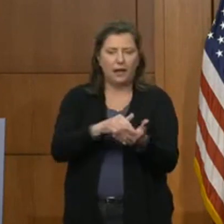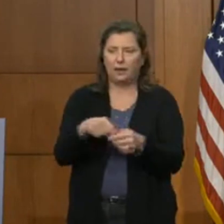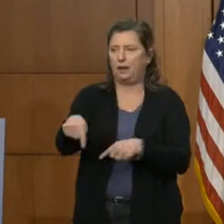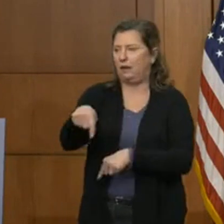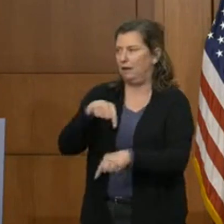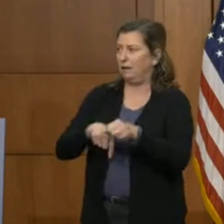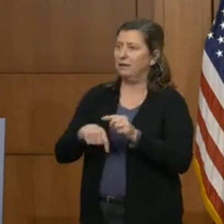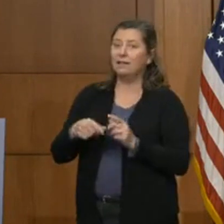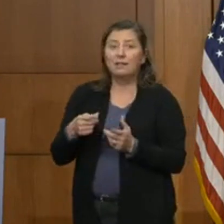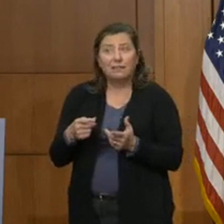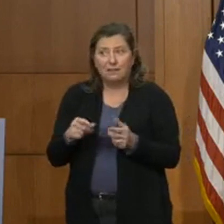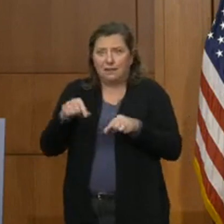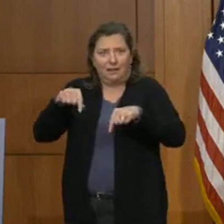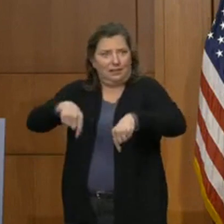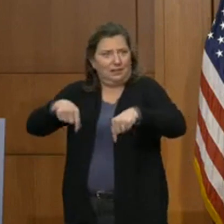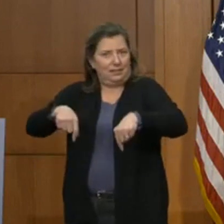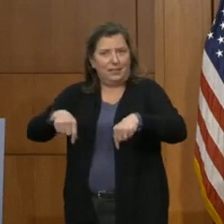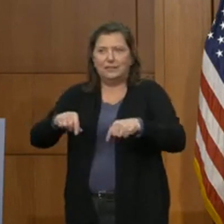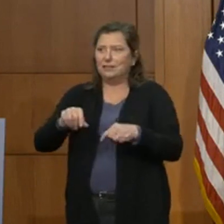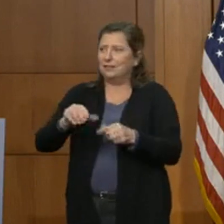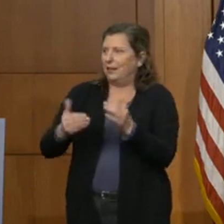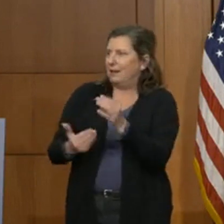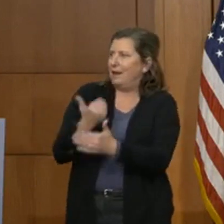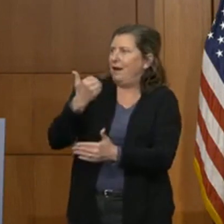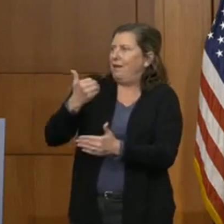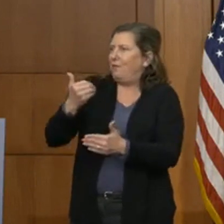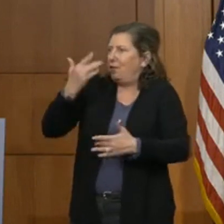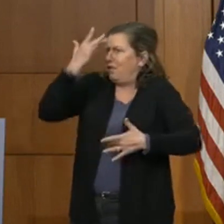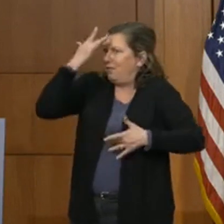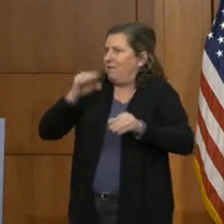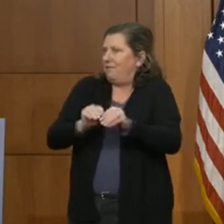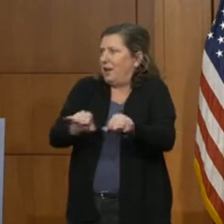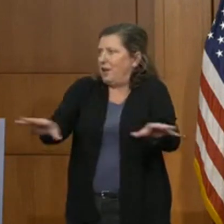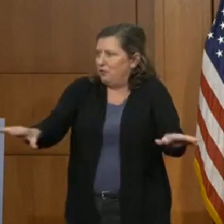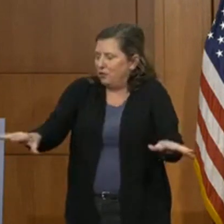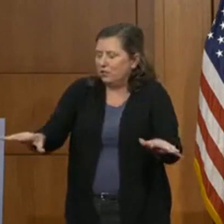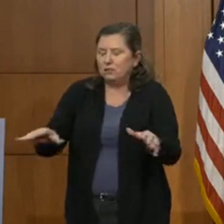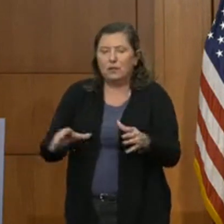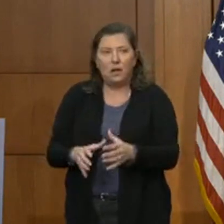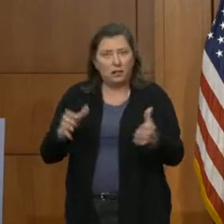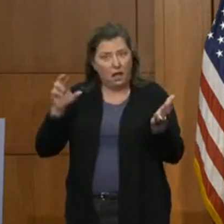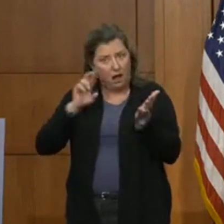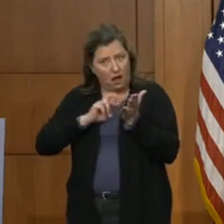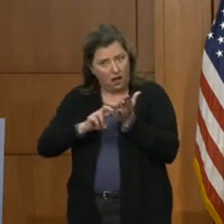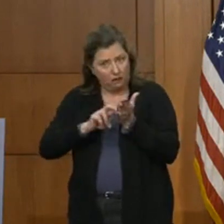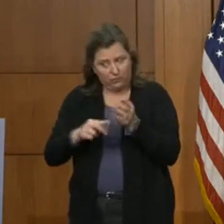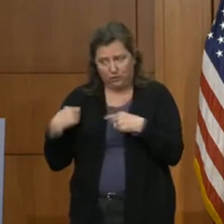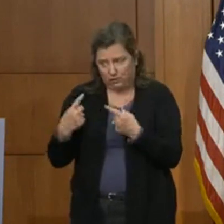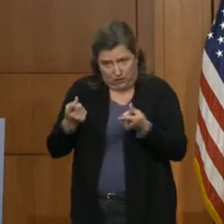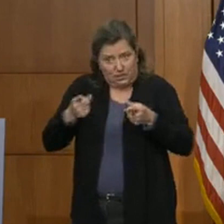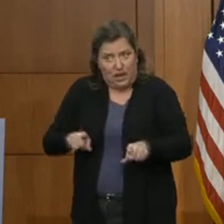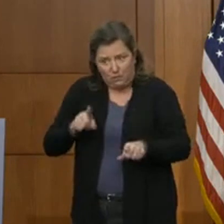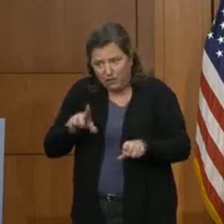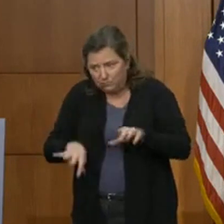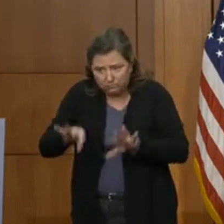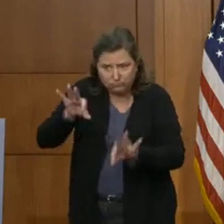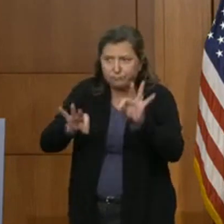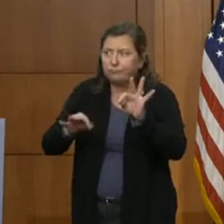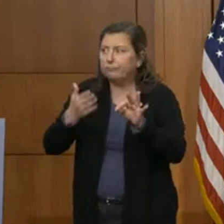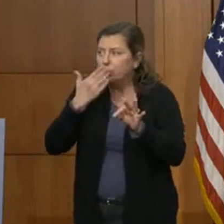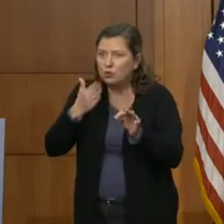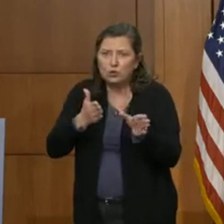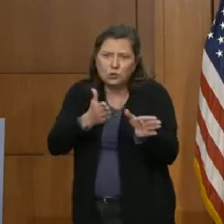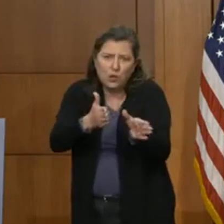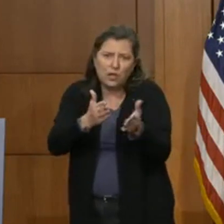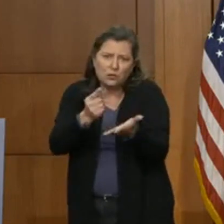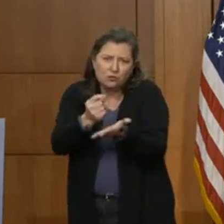was saying earlier. This is a novel virus. A lot of research is taking place to find better treatments, but